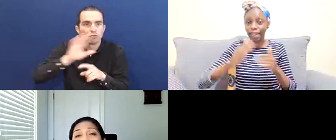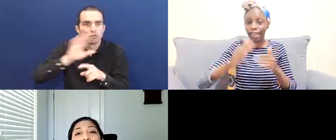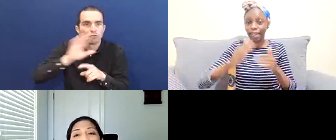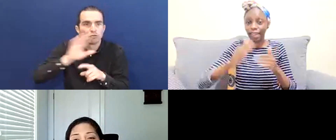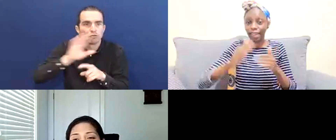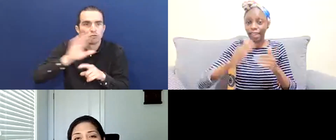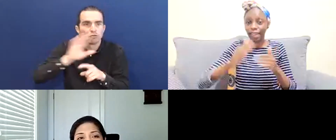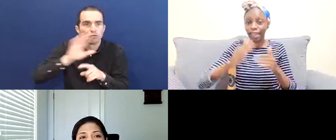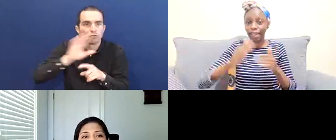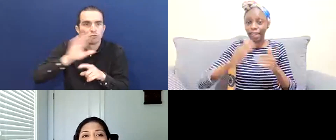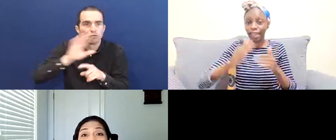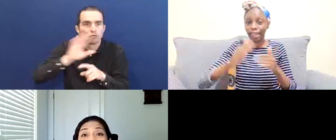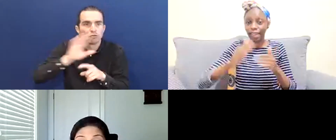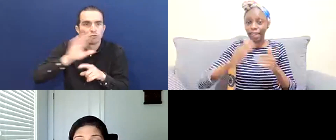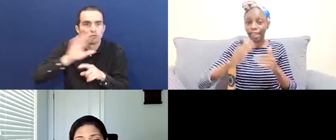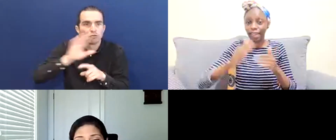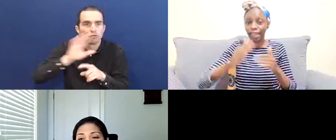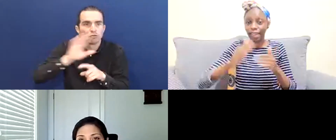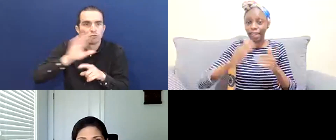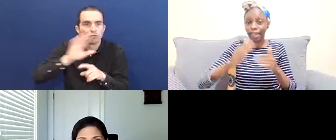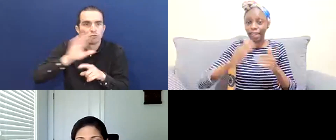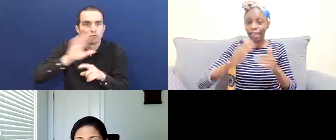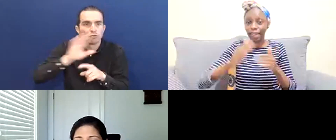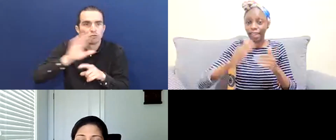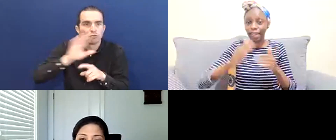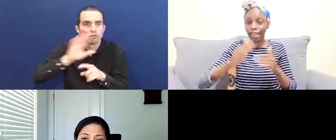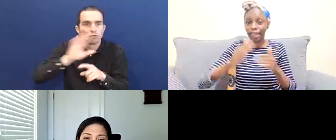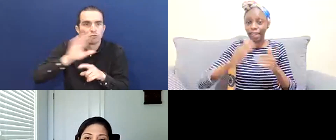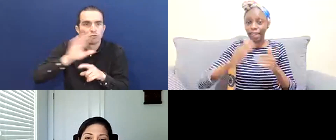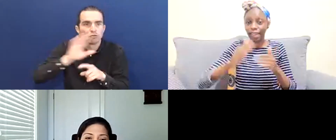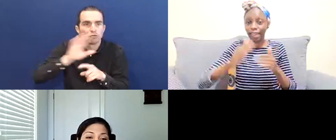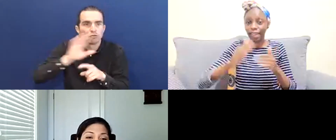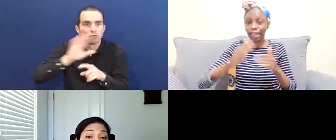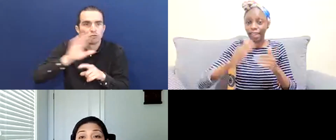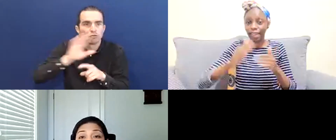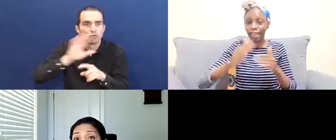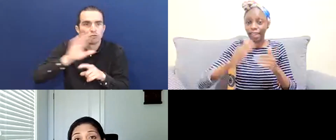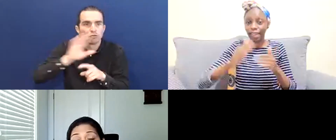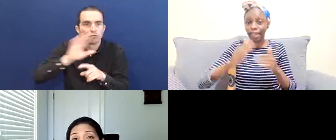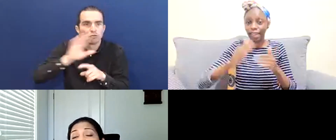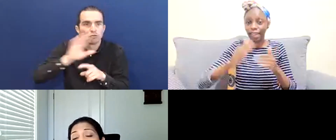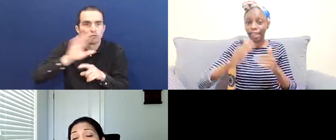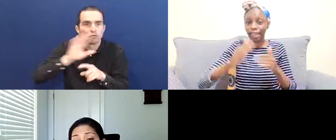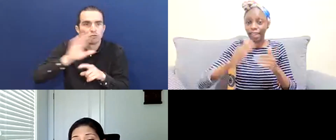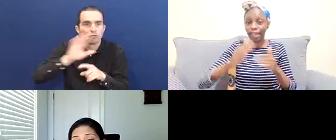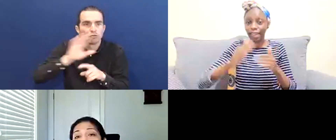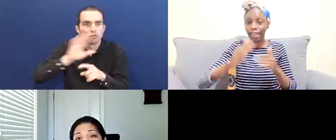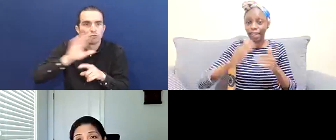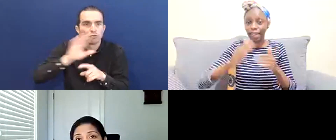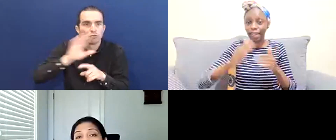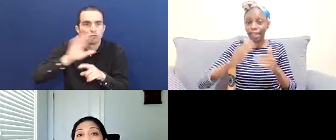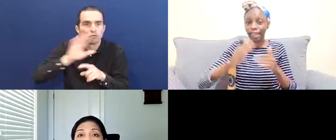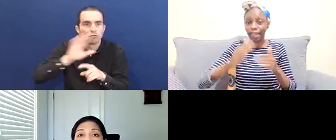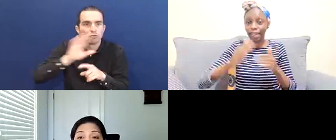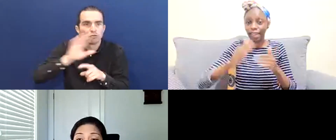it, please do click on the link. Please share it. Please give us your experiences. I will just say that we will continue to